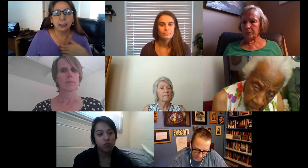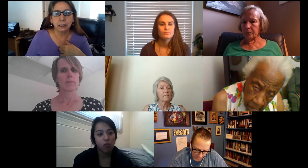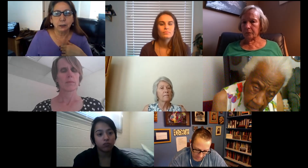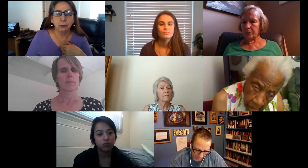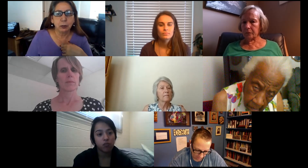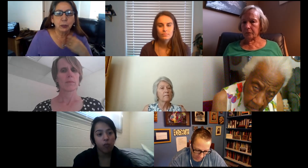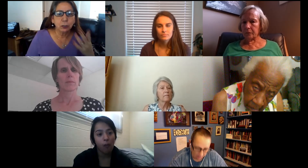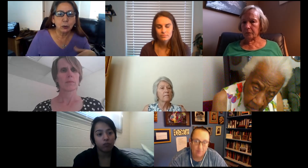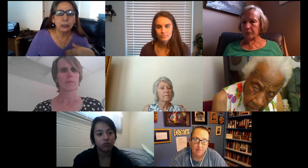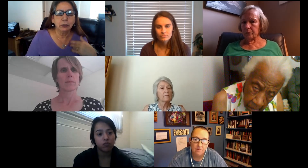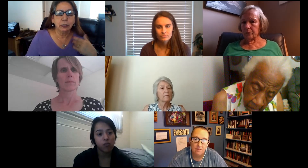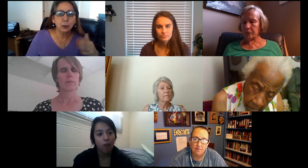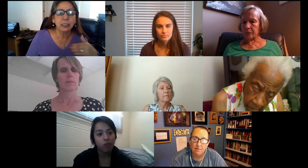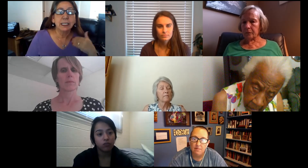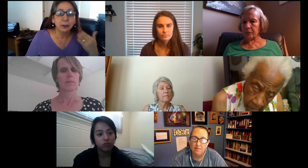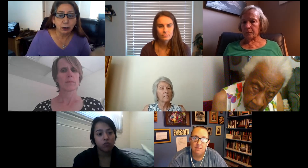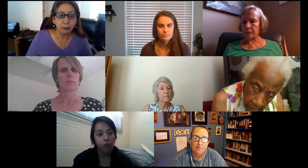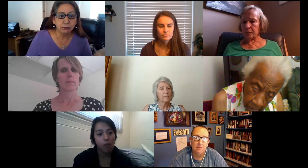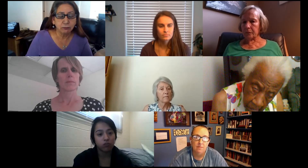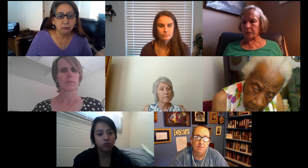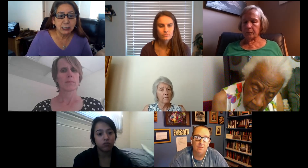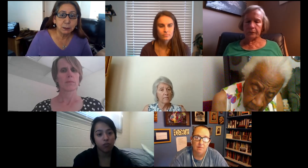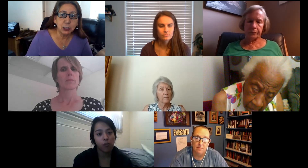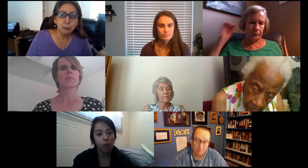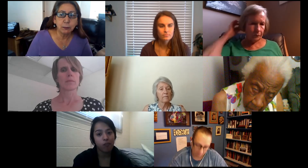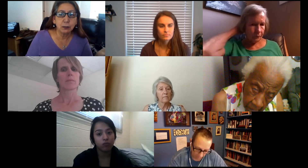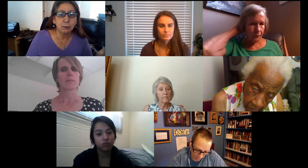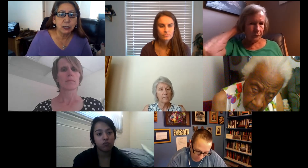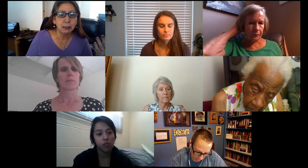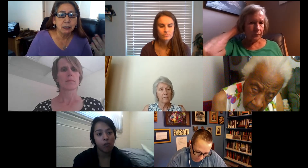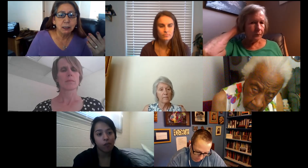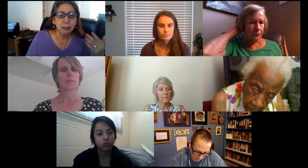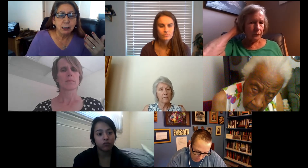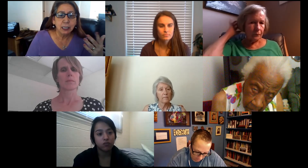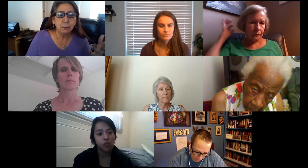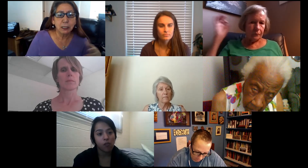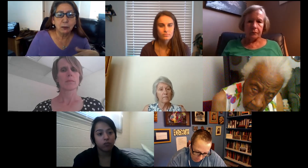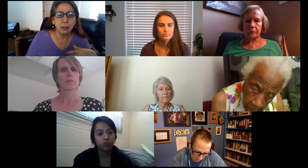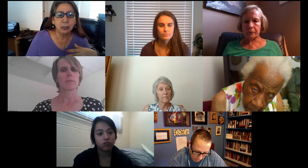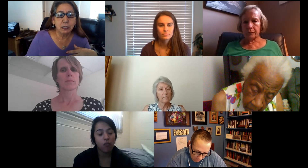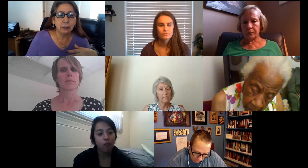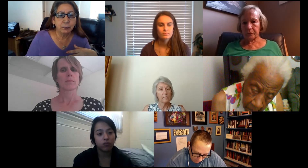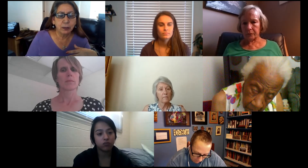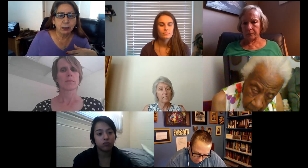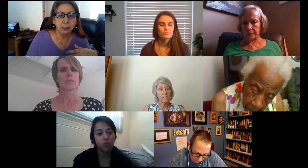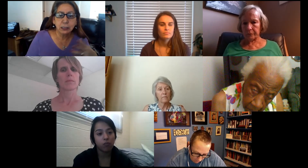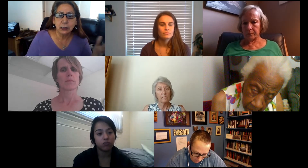us, when we start losing our hearing later on. And speech impairment could be anybody with